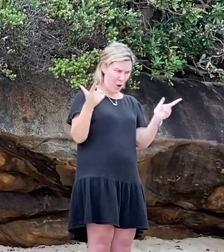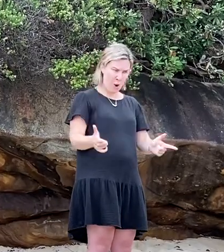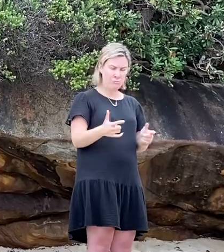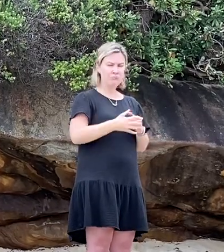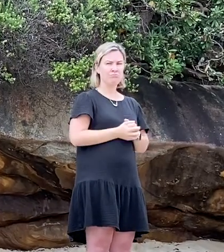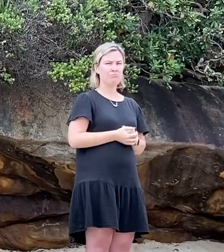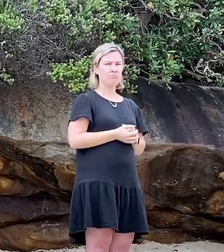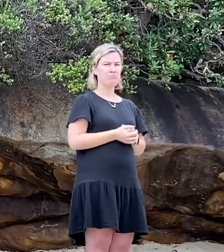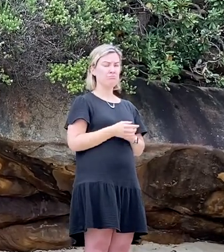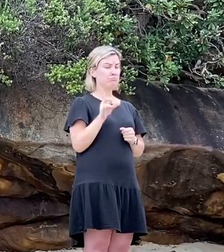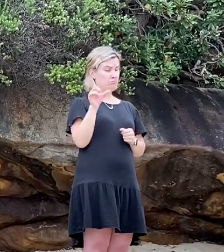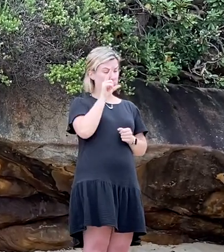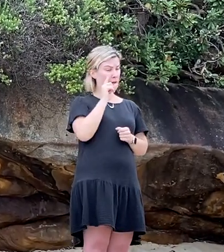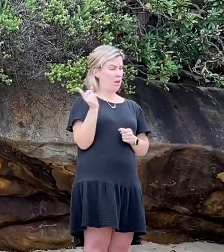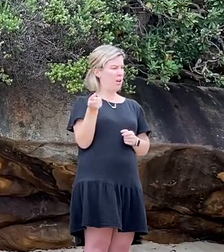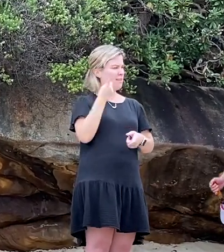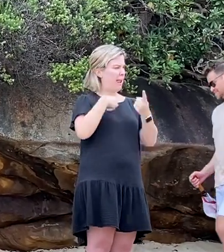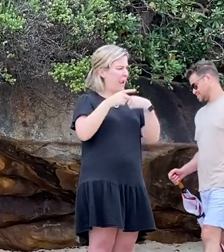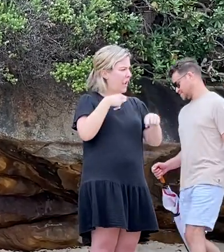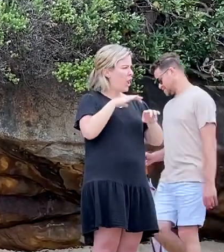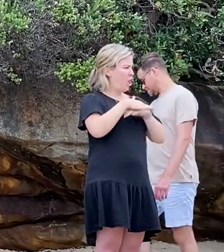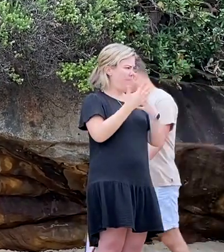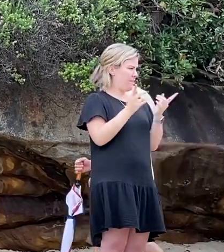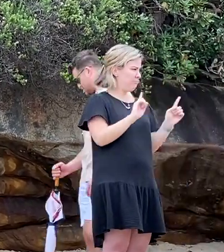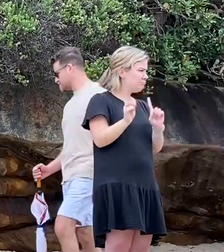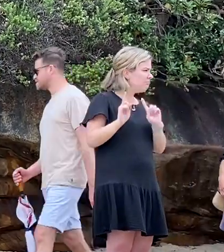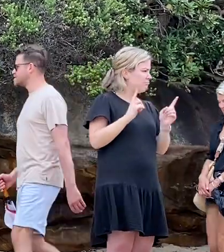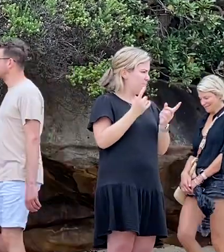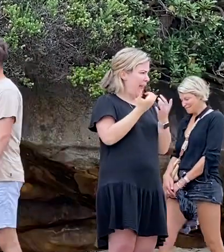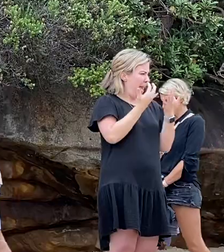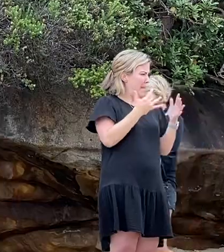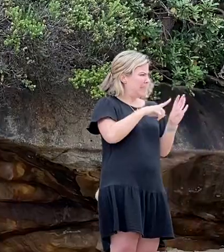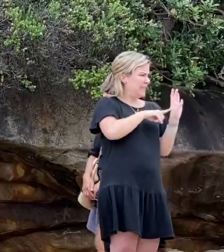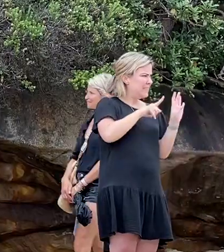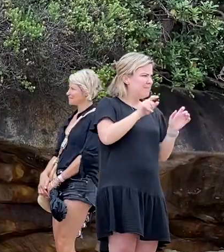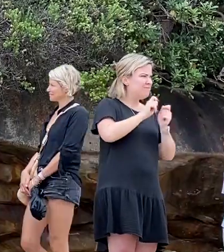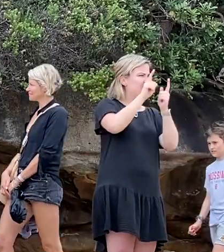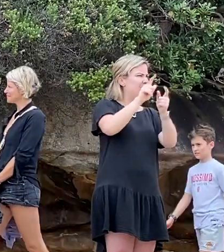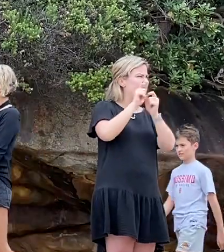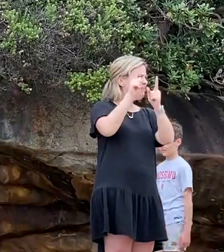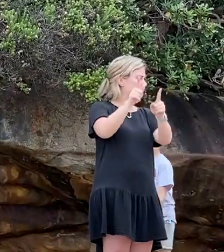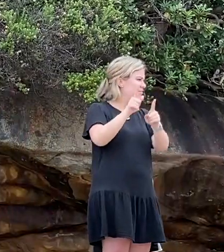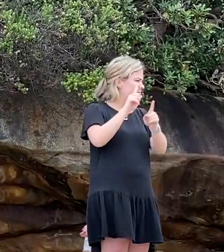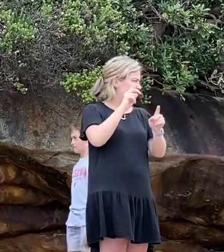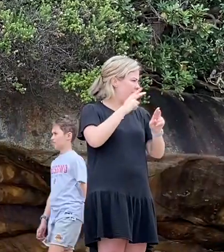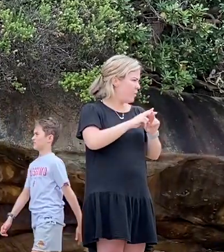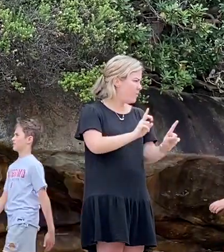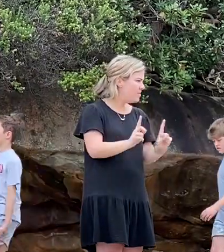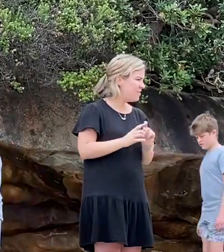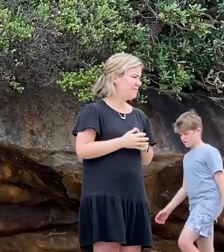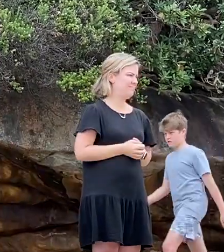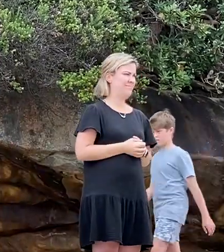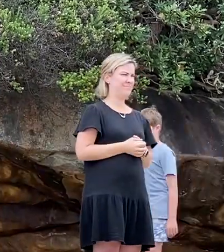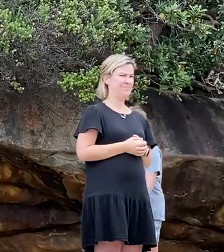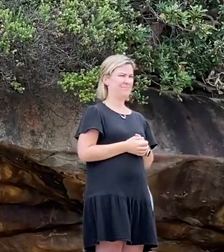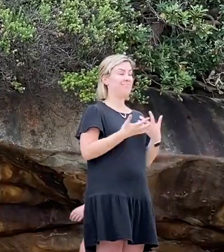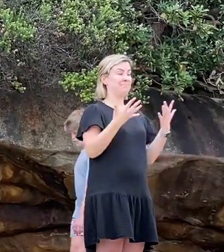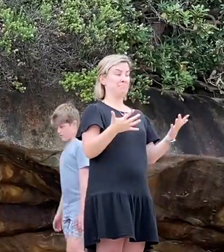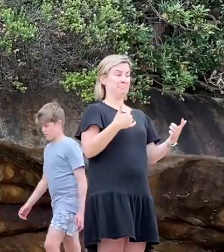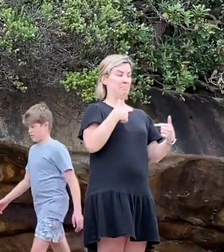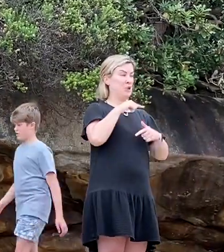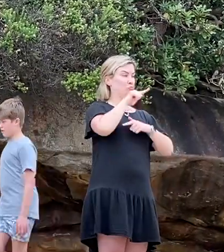tell me how they came about, and how many years have you been going to Italy? Where do you go? Well, the travel came about